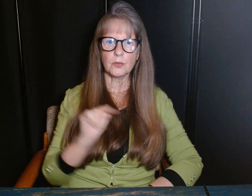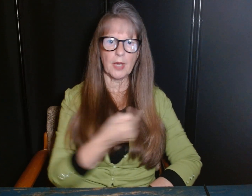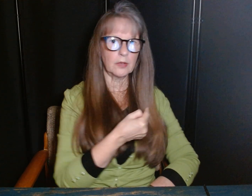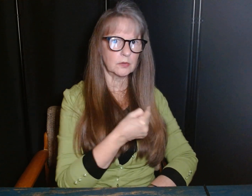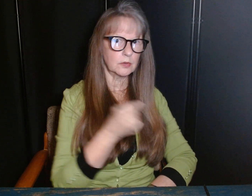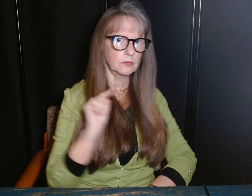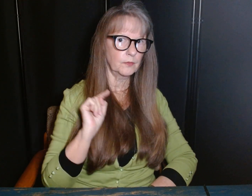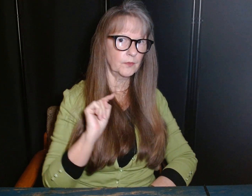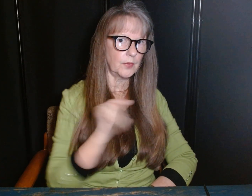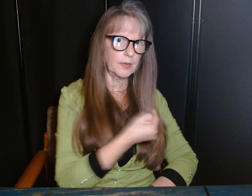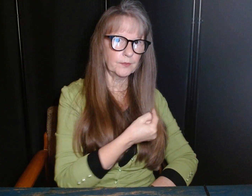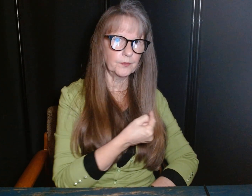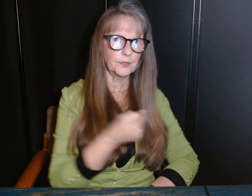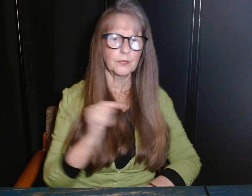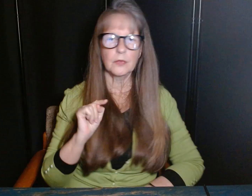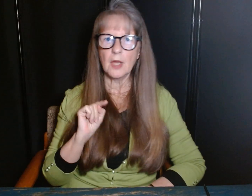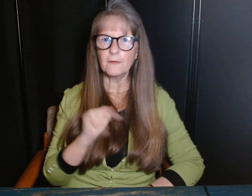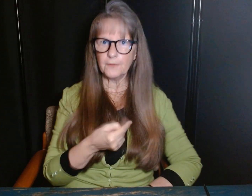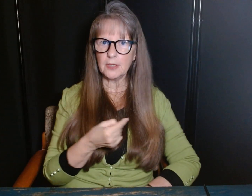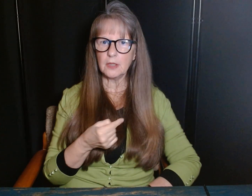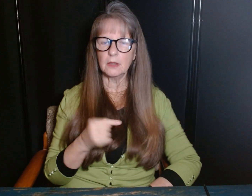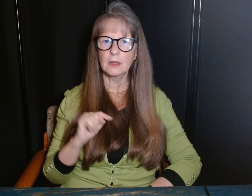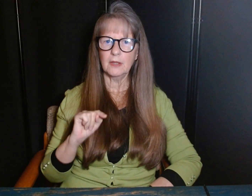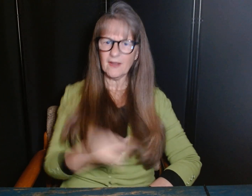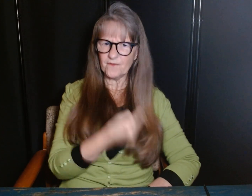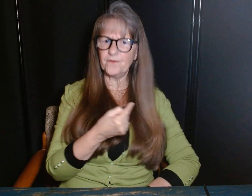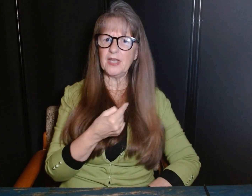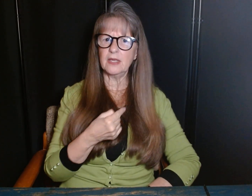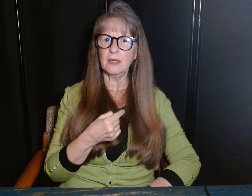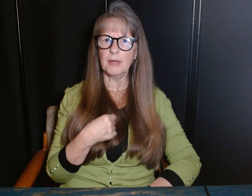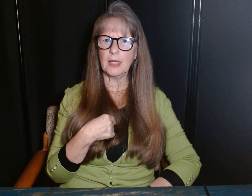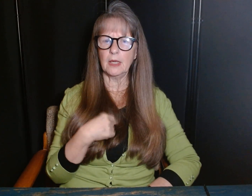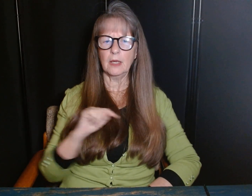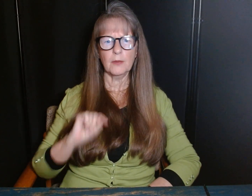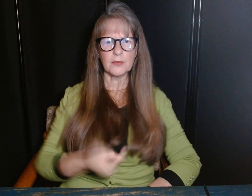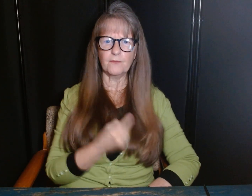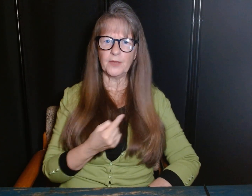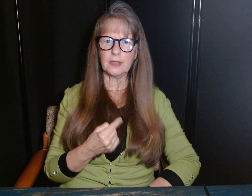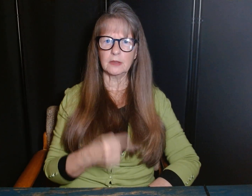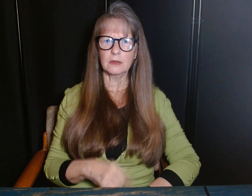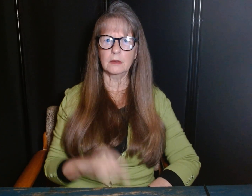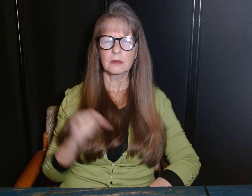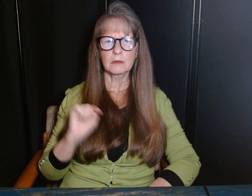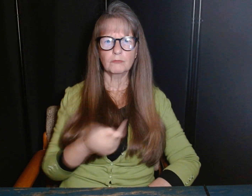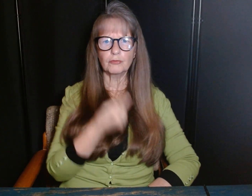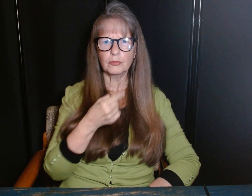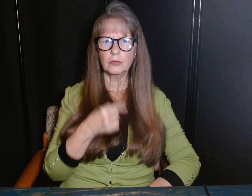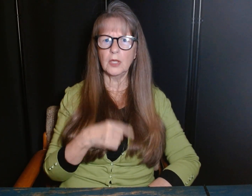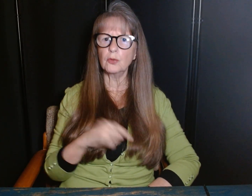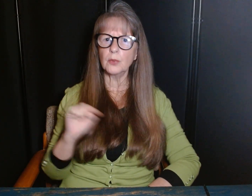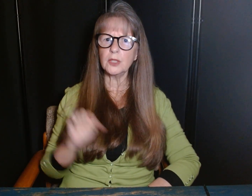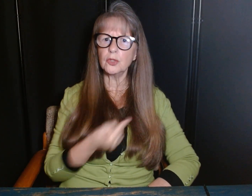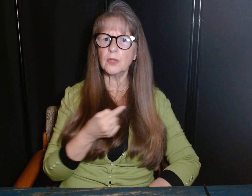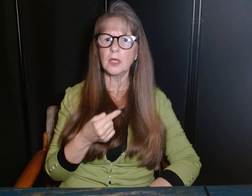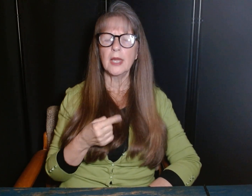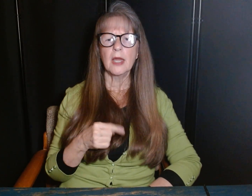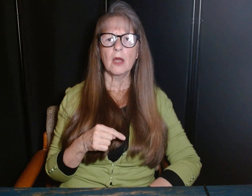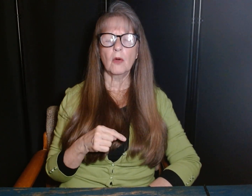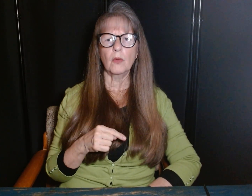around, right? Offended. They offended me. Offended. You really do they